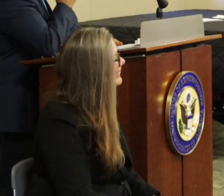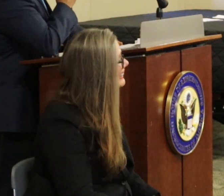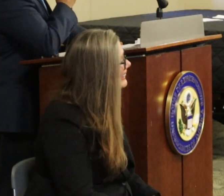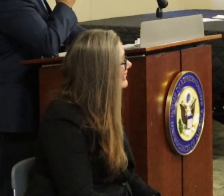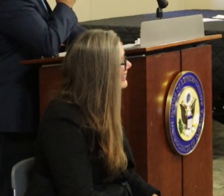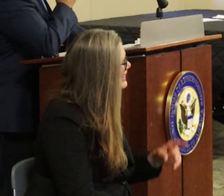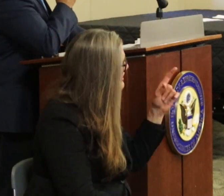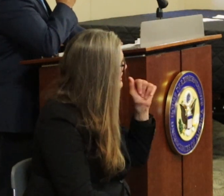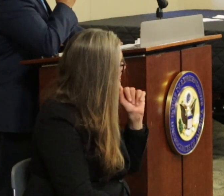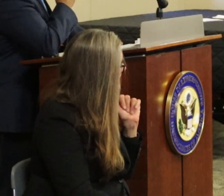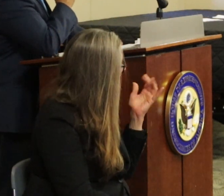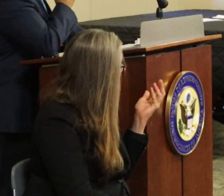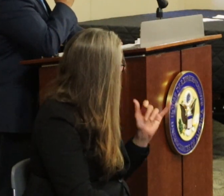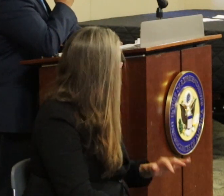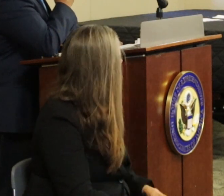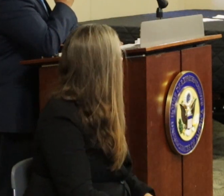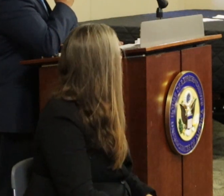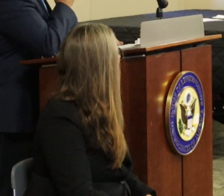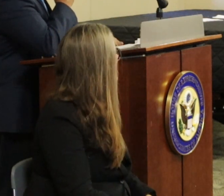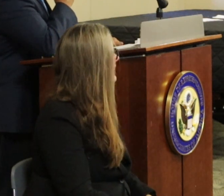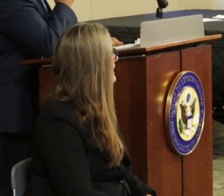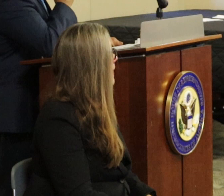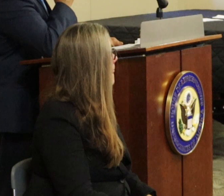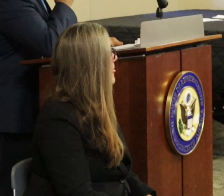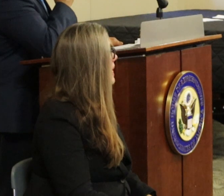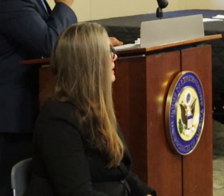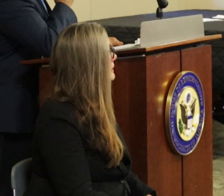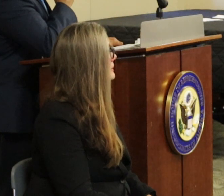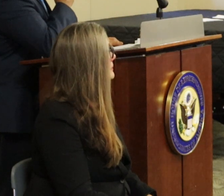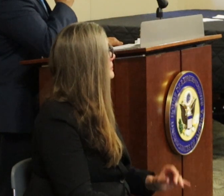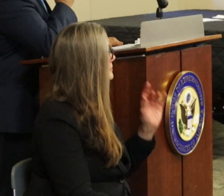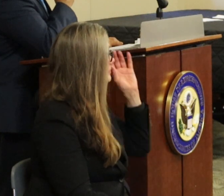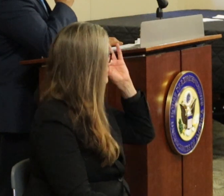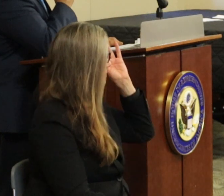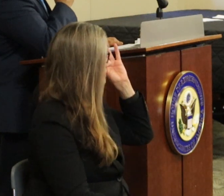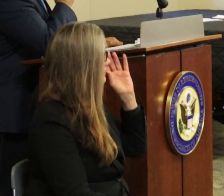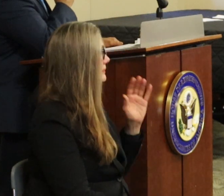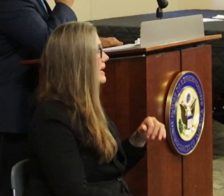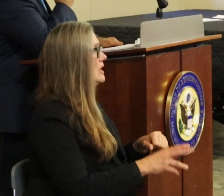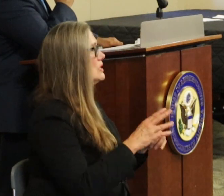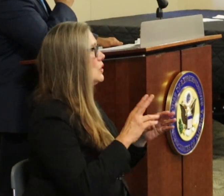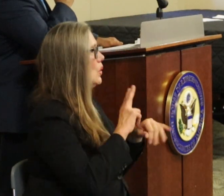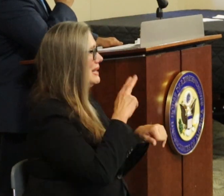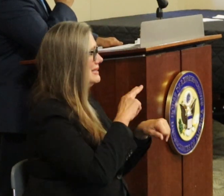You were waiting so patiently. So this is more of a overall national question for